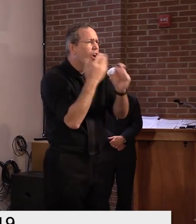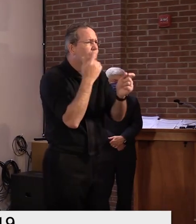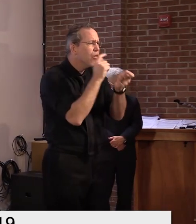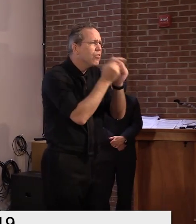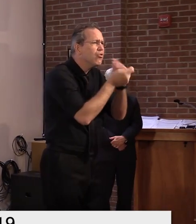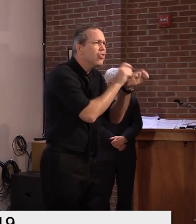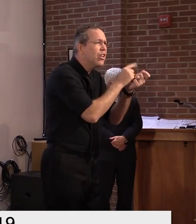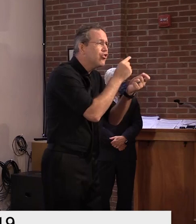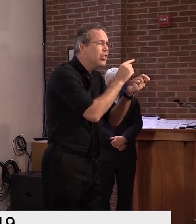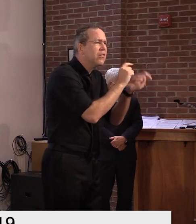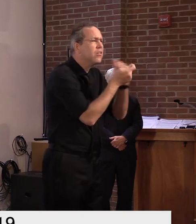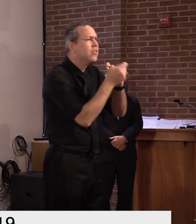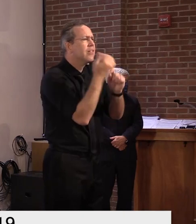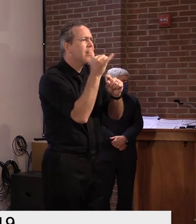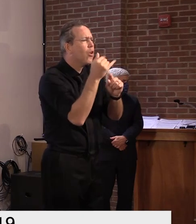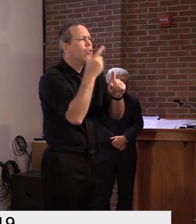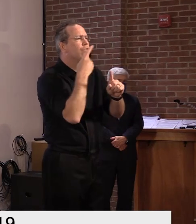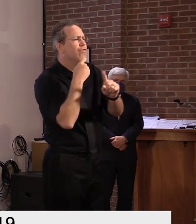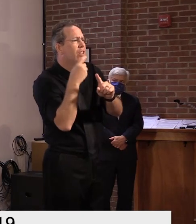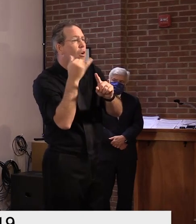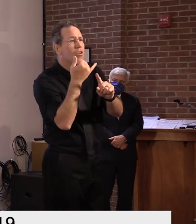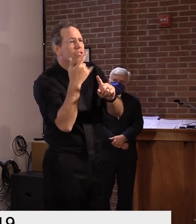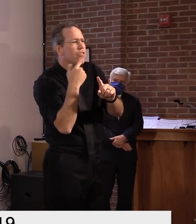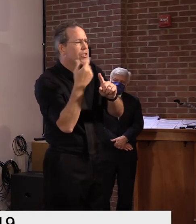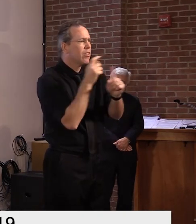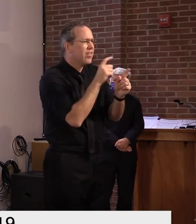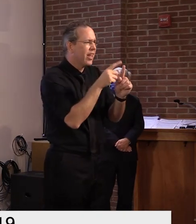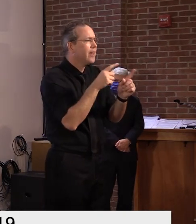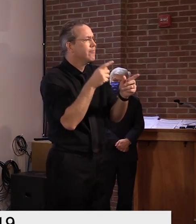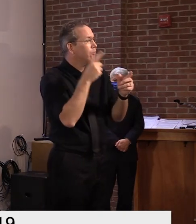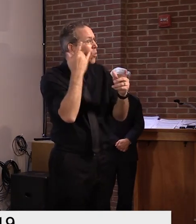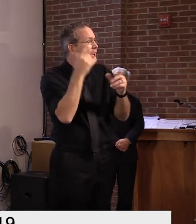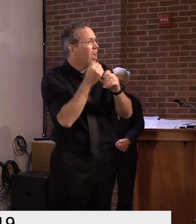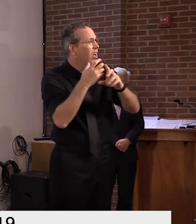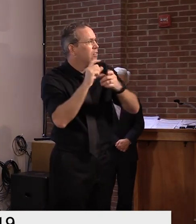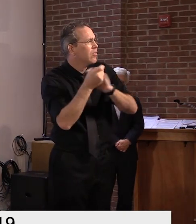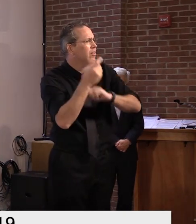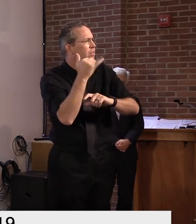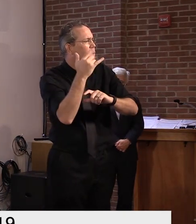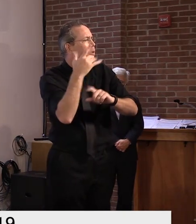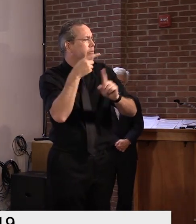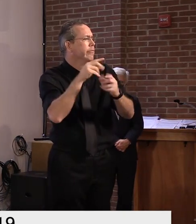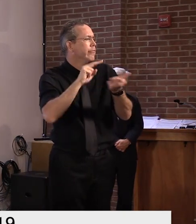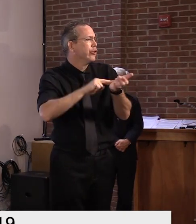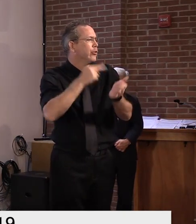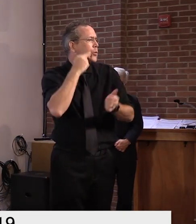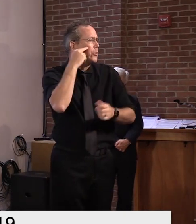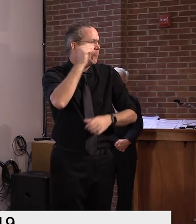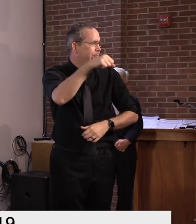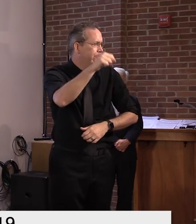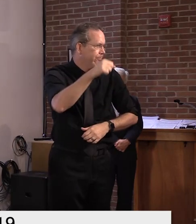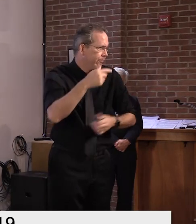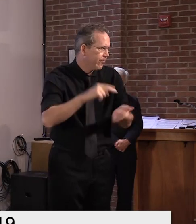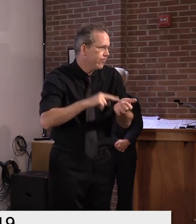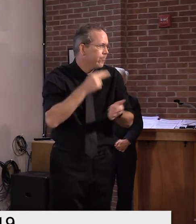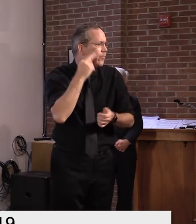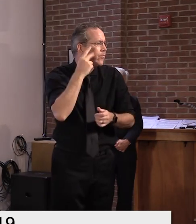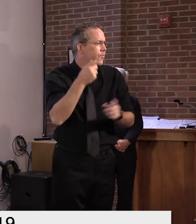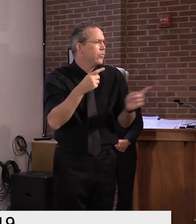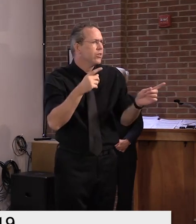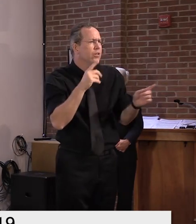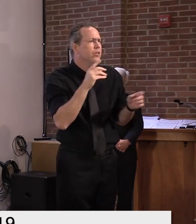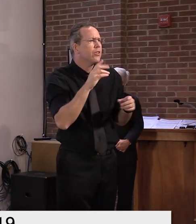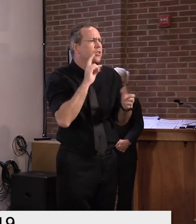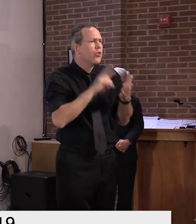to that outbreak in Essex County, New York, that Commissioner or Secretary Smith spoke about earlier. So that is